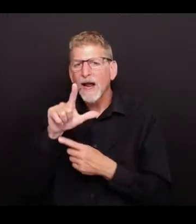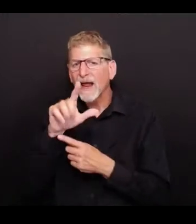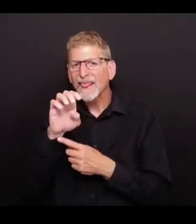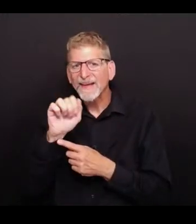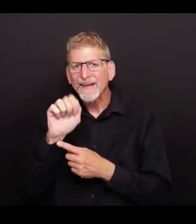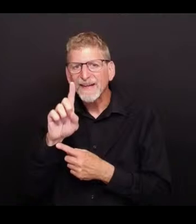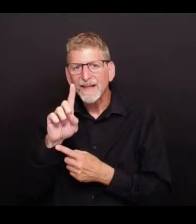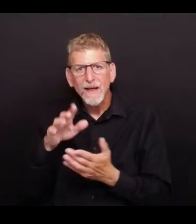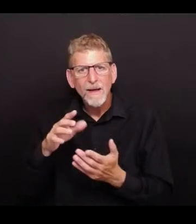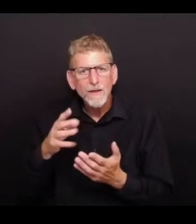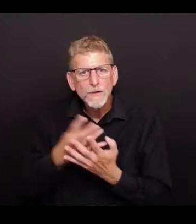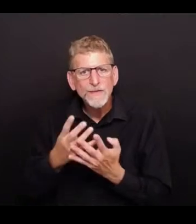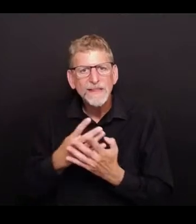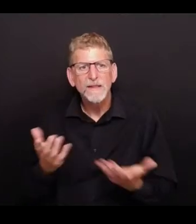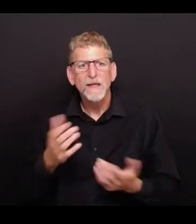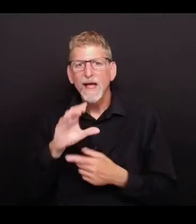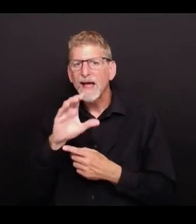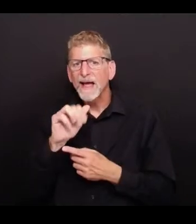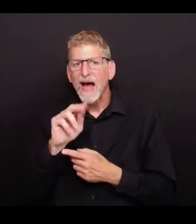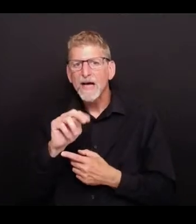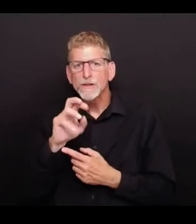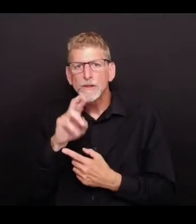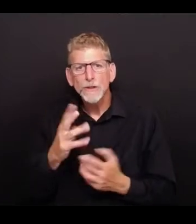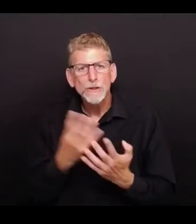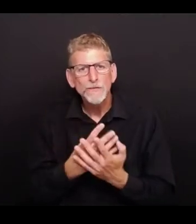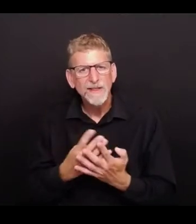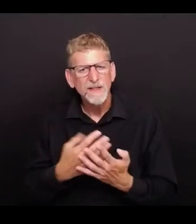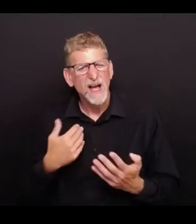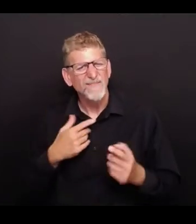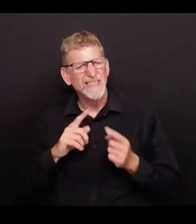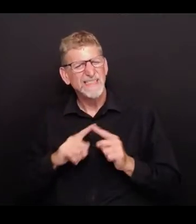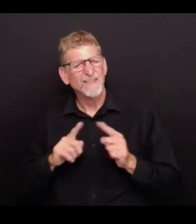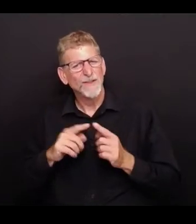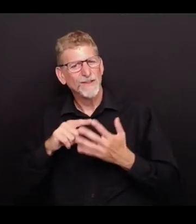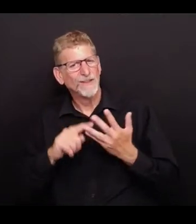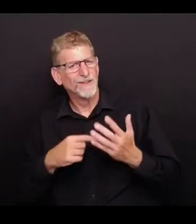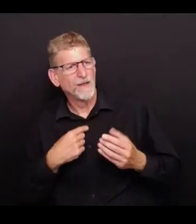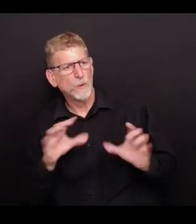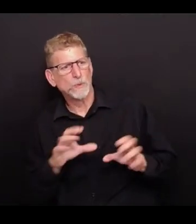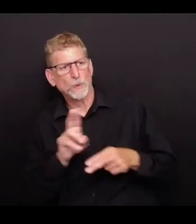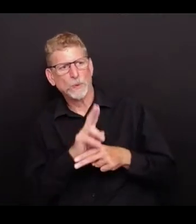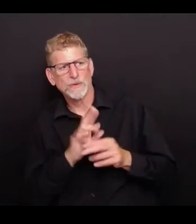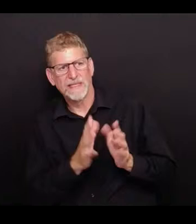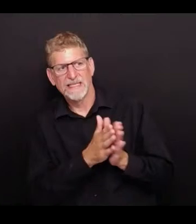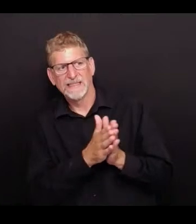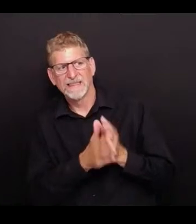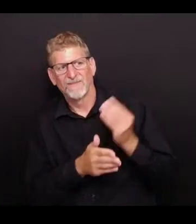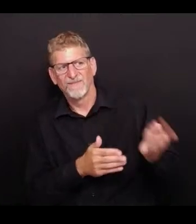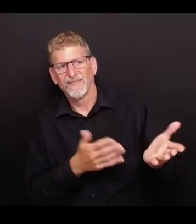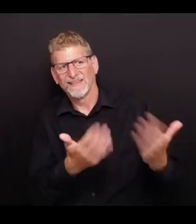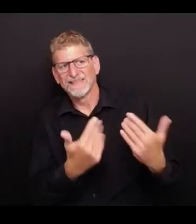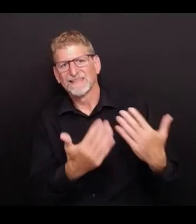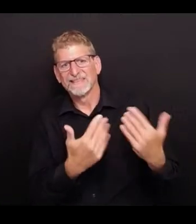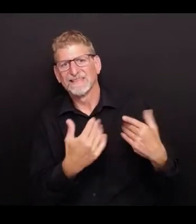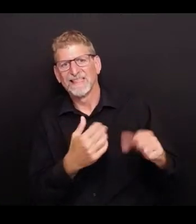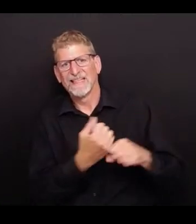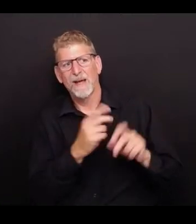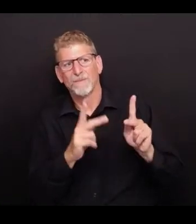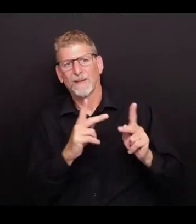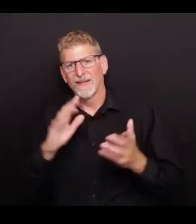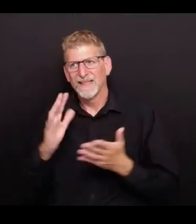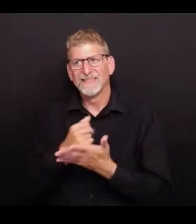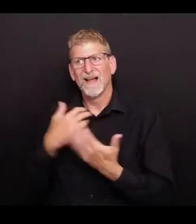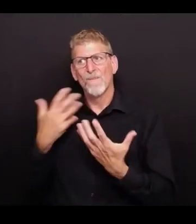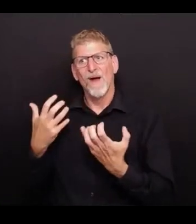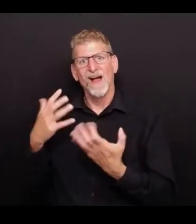encourage cancer screenings. And so it is something that has been effective at helping folks get preventative